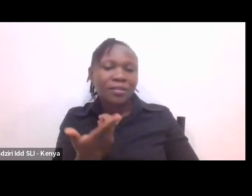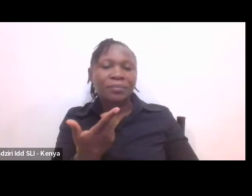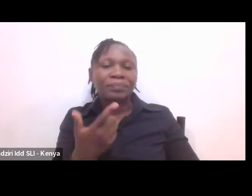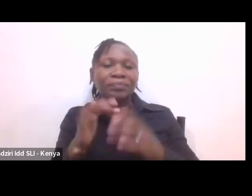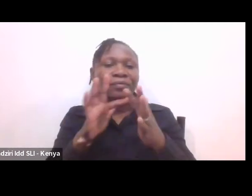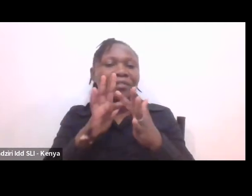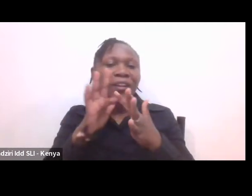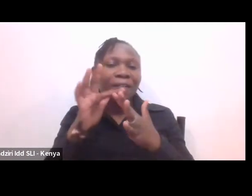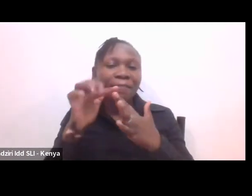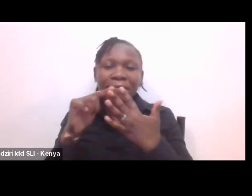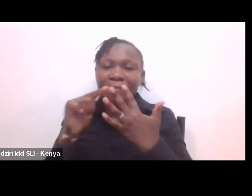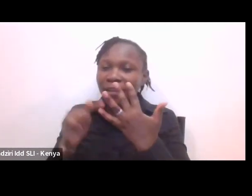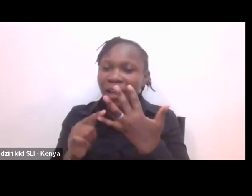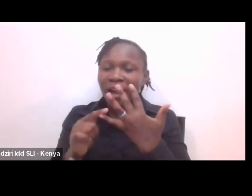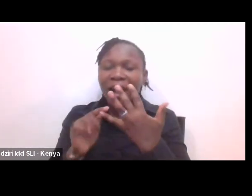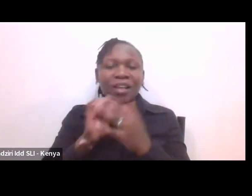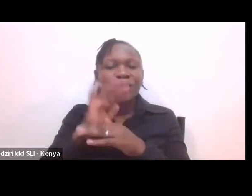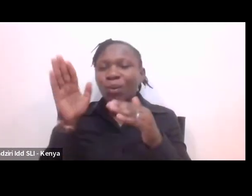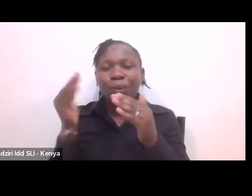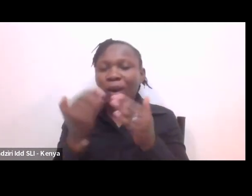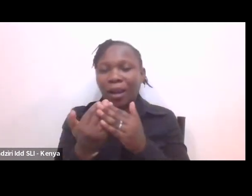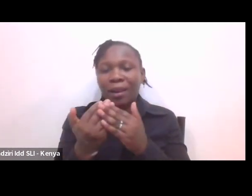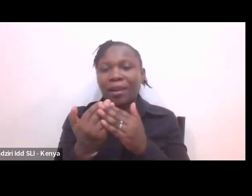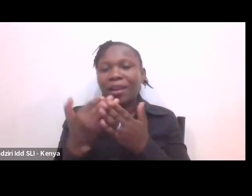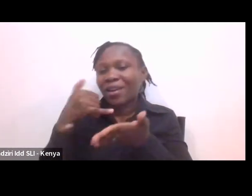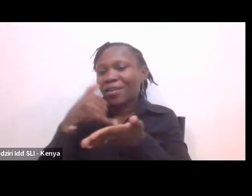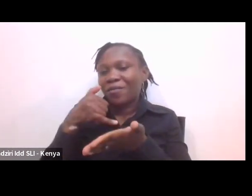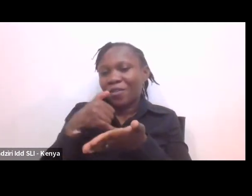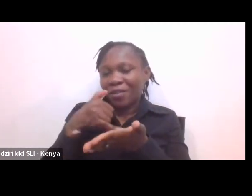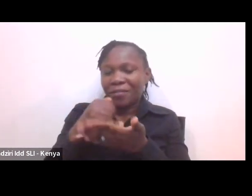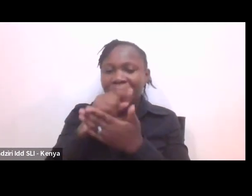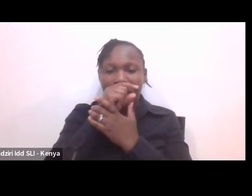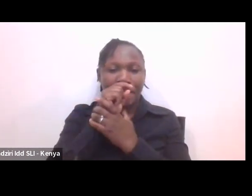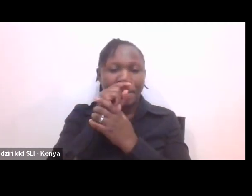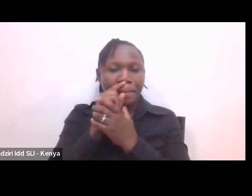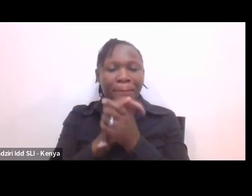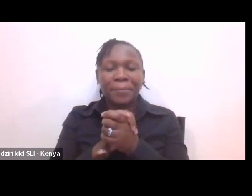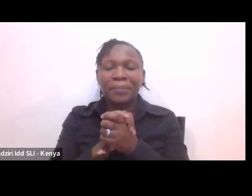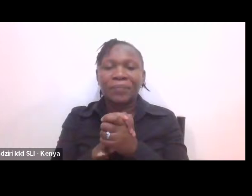fingers, everything, all at once.